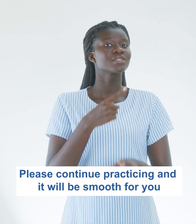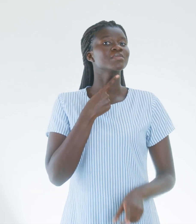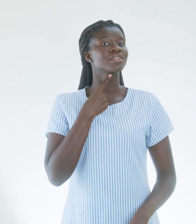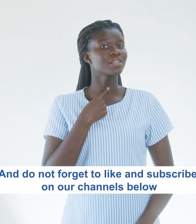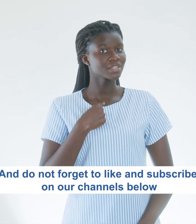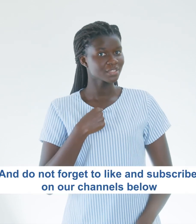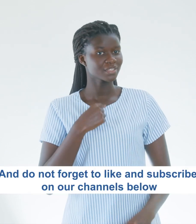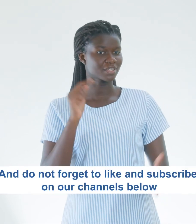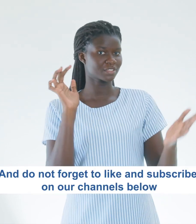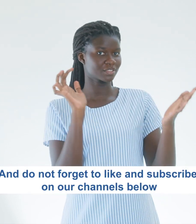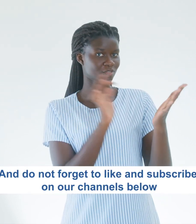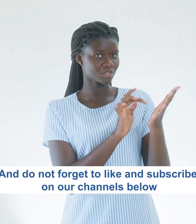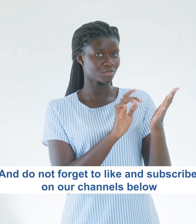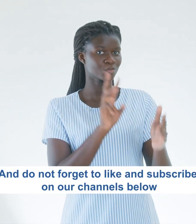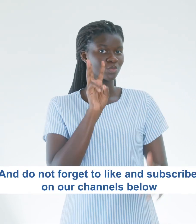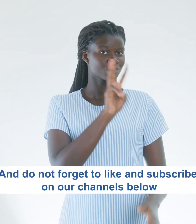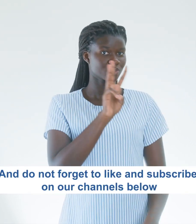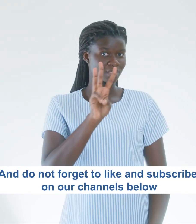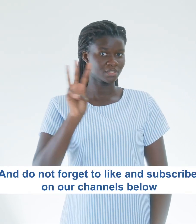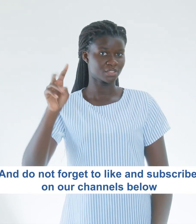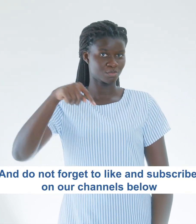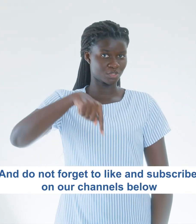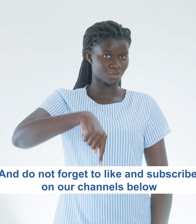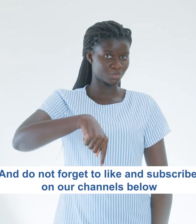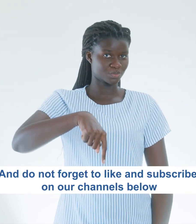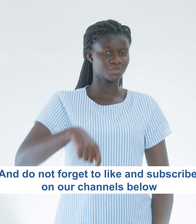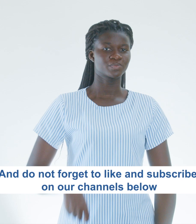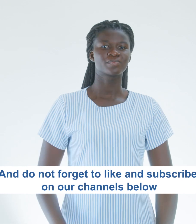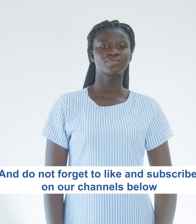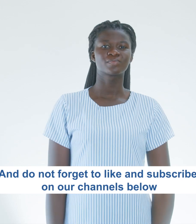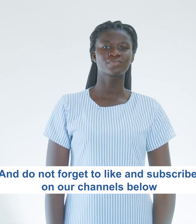And do not forget to like and subscribe on our channels below.